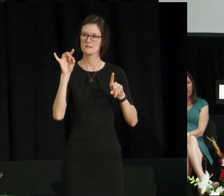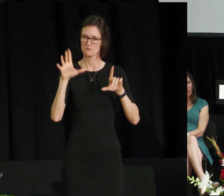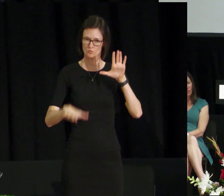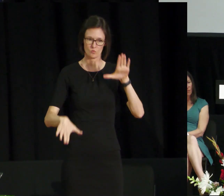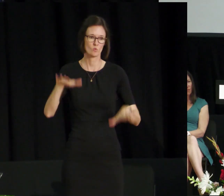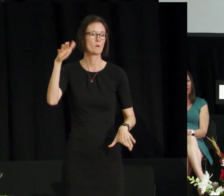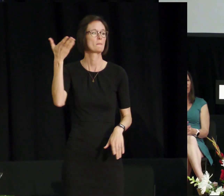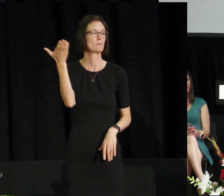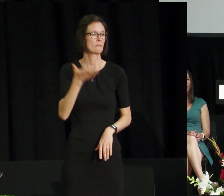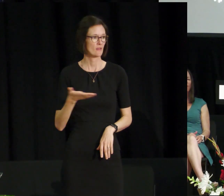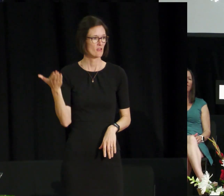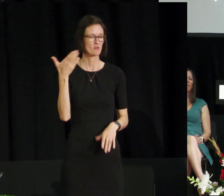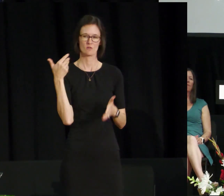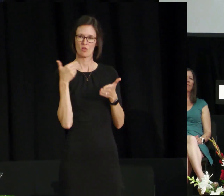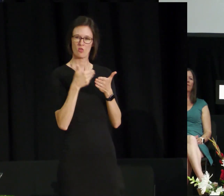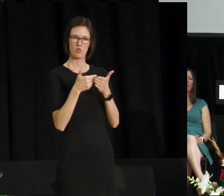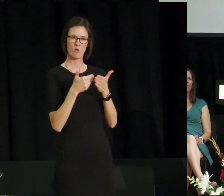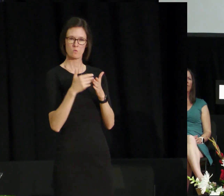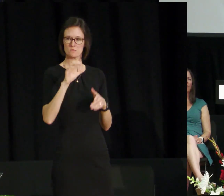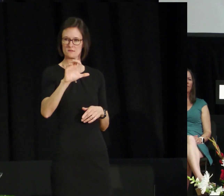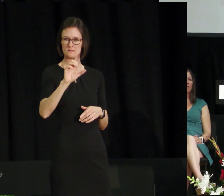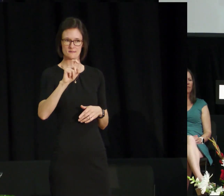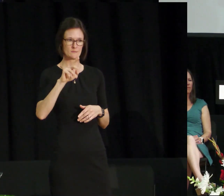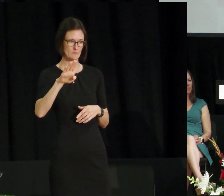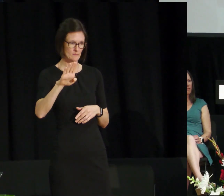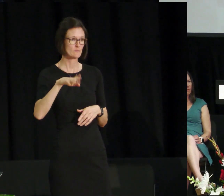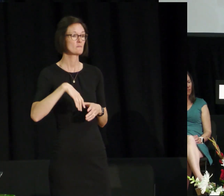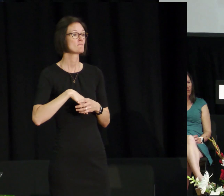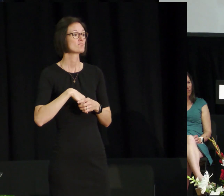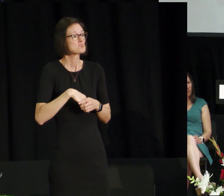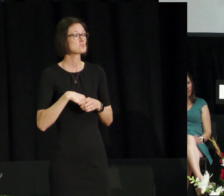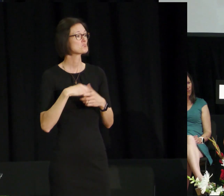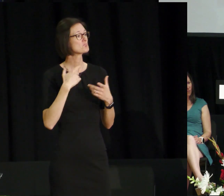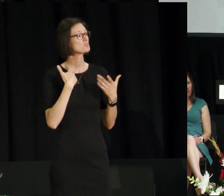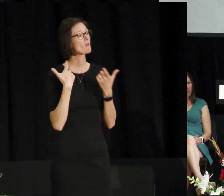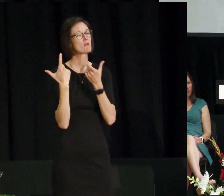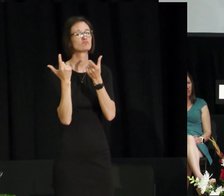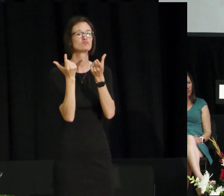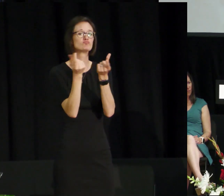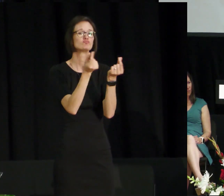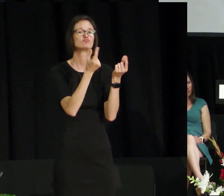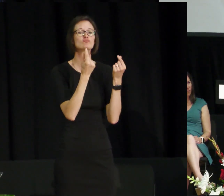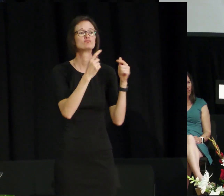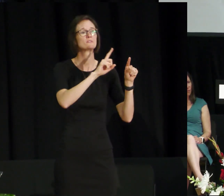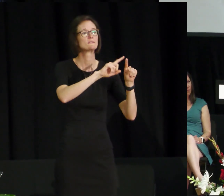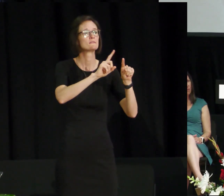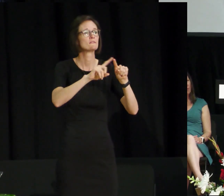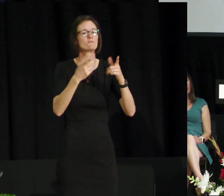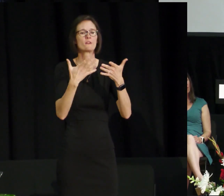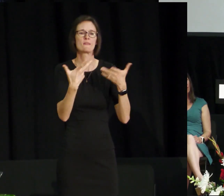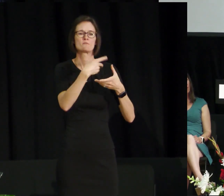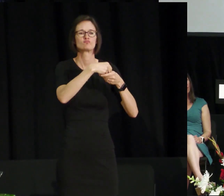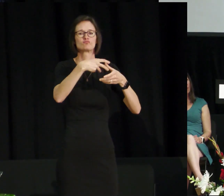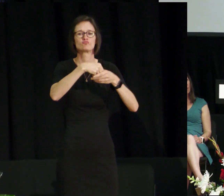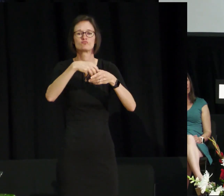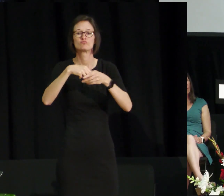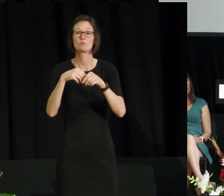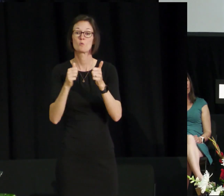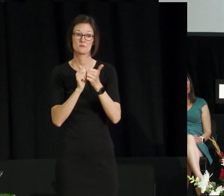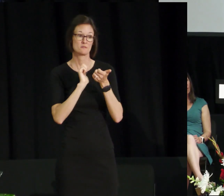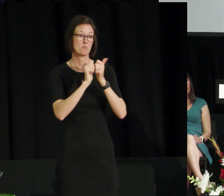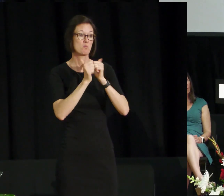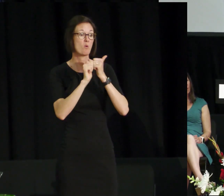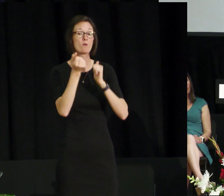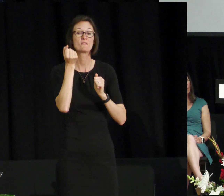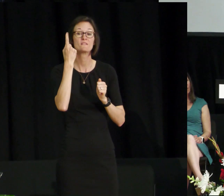Deaf and Blind School And engaged in different areas Whether it was sports I used to watch the